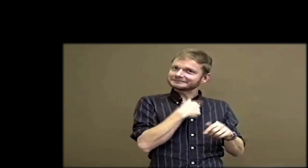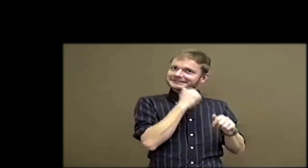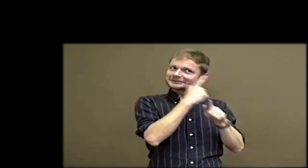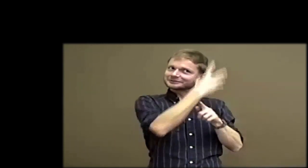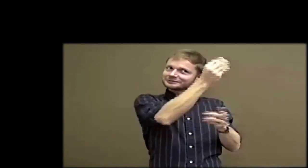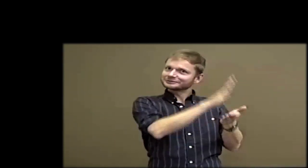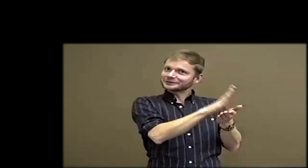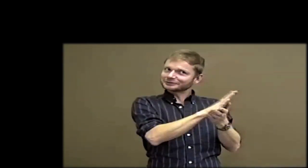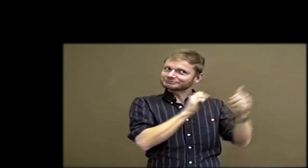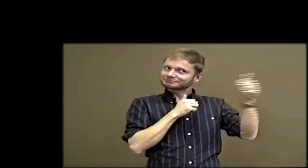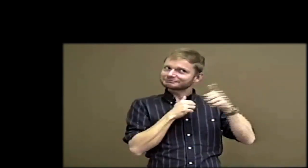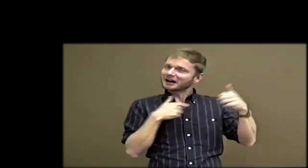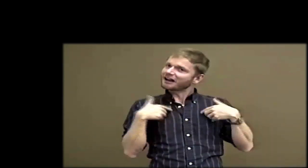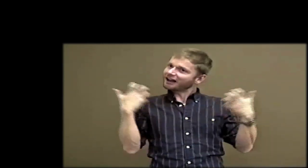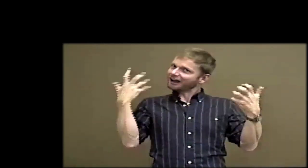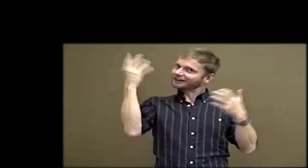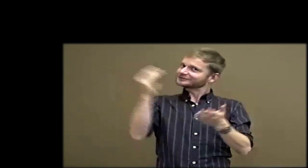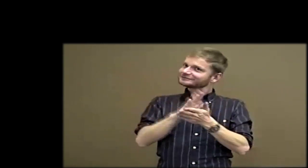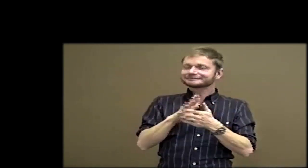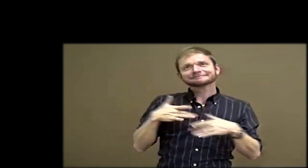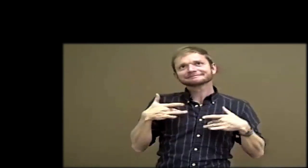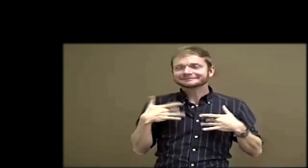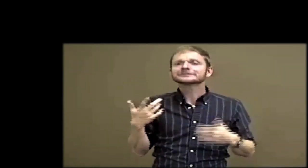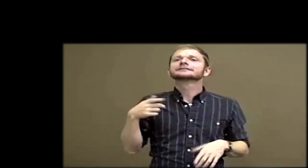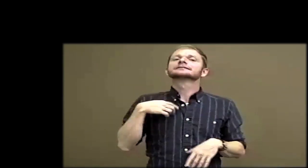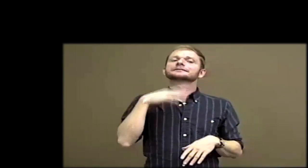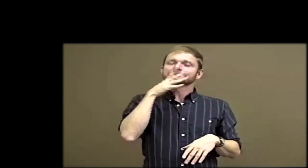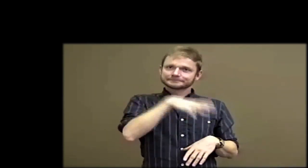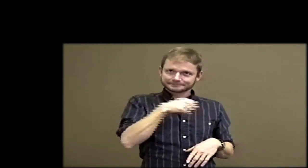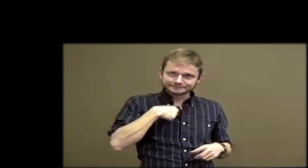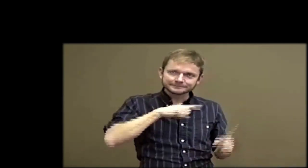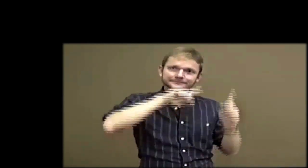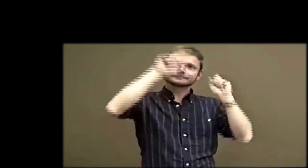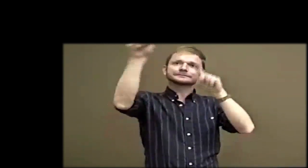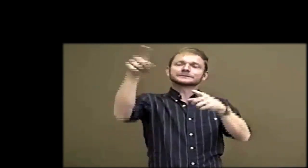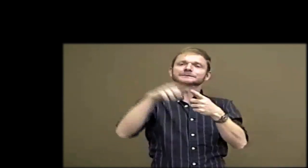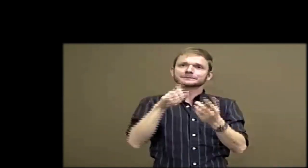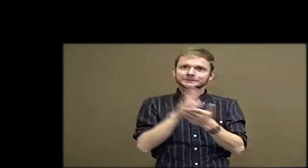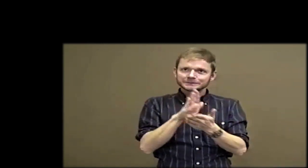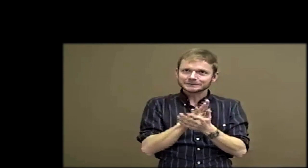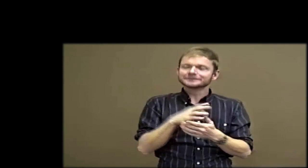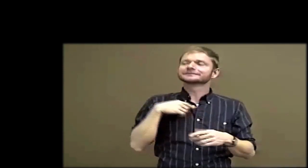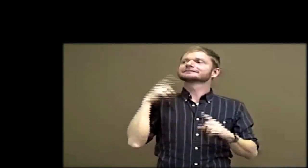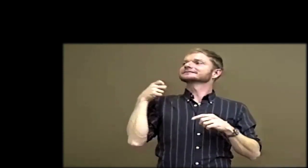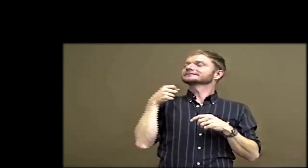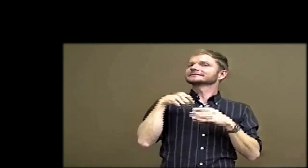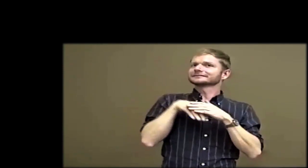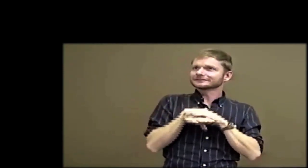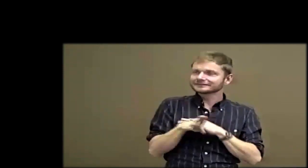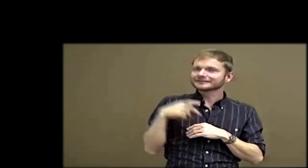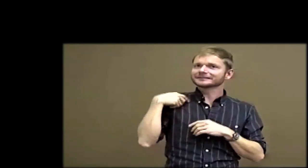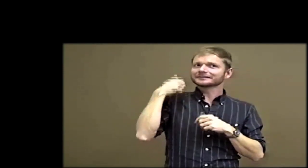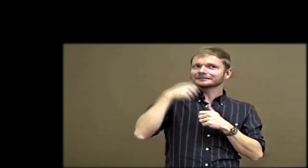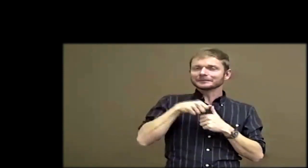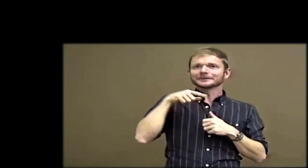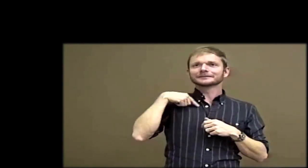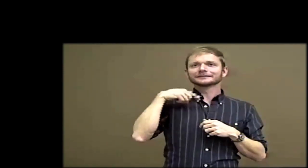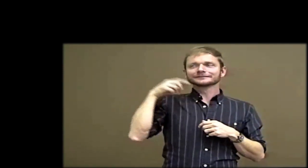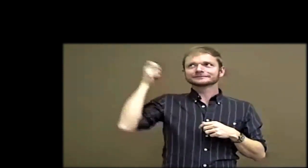my sister go to and from school many times throughout the week. I held my mom's hand as we walked into the